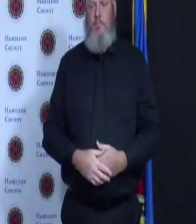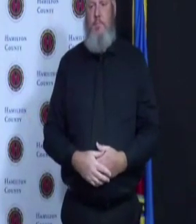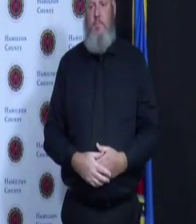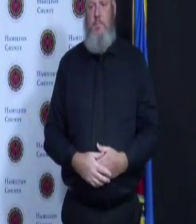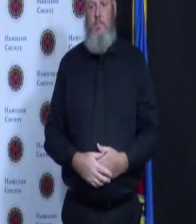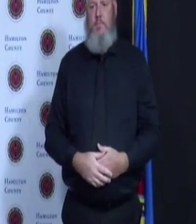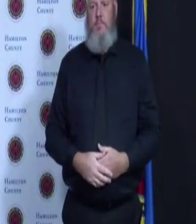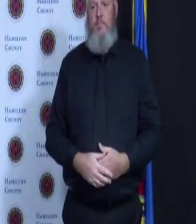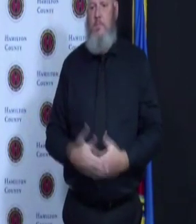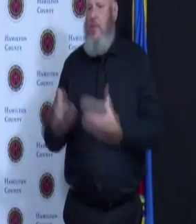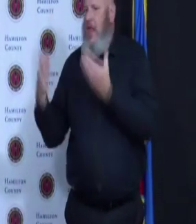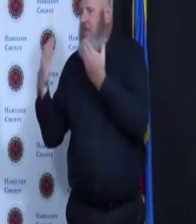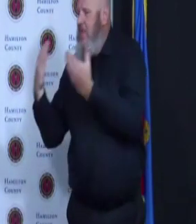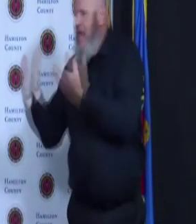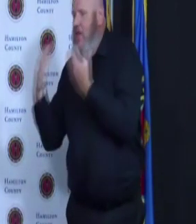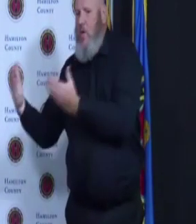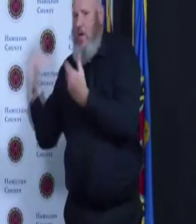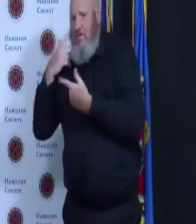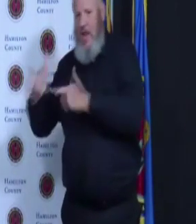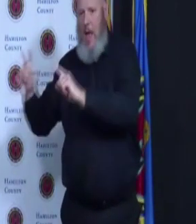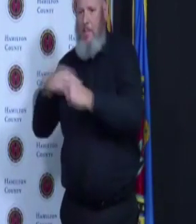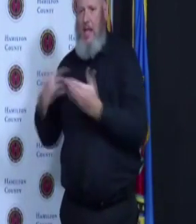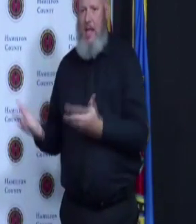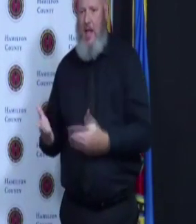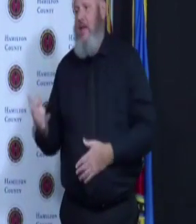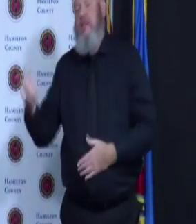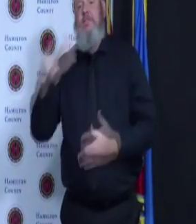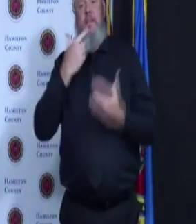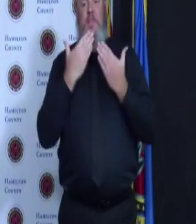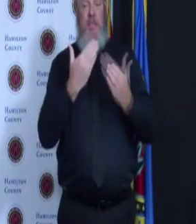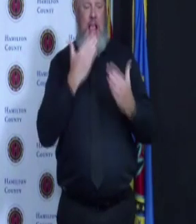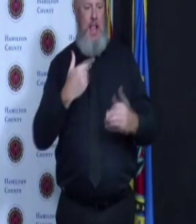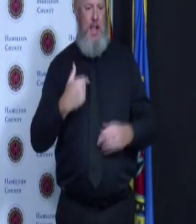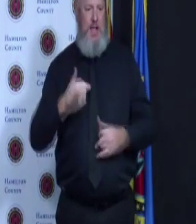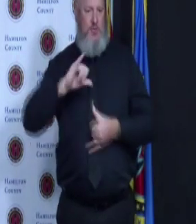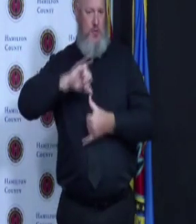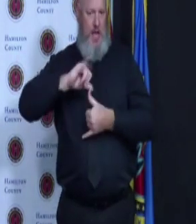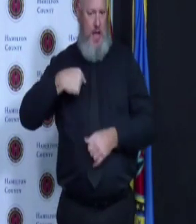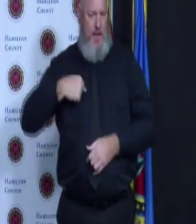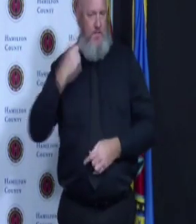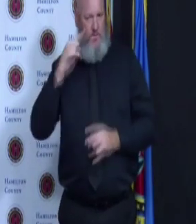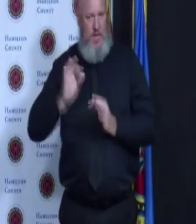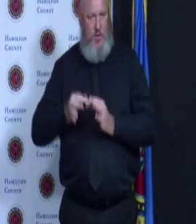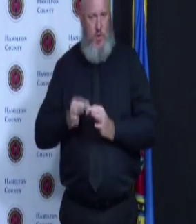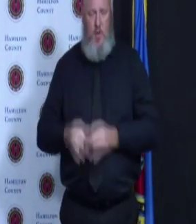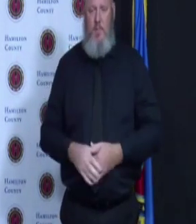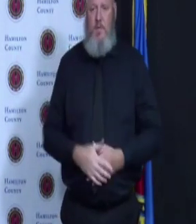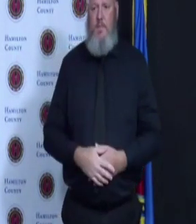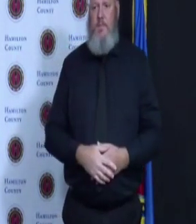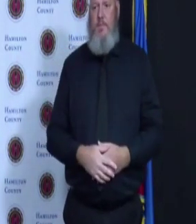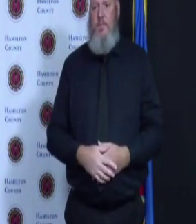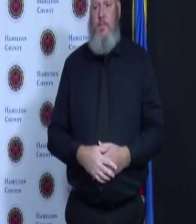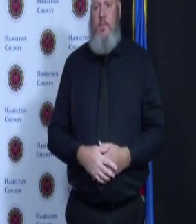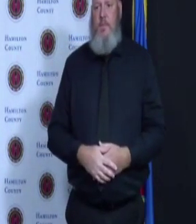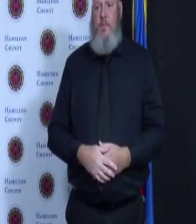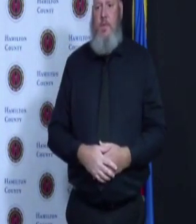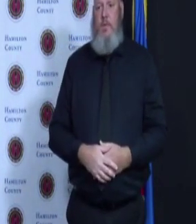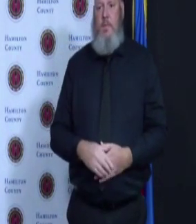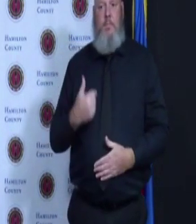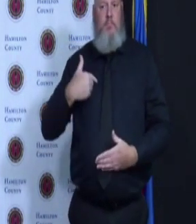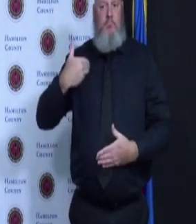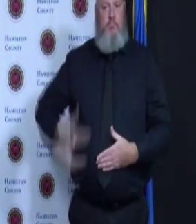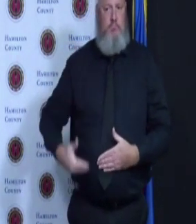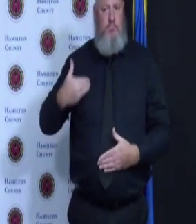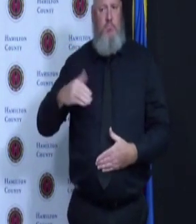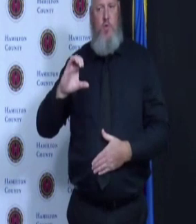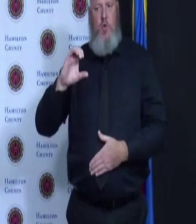Thank you for having me, Commissioner Dreihaus, and thank you, Jay, for being here. My name is Krista Heisen. I serve as the Public Information Officer